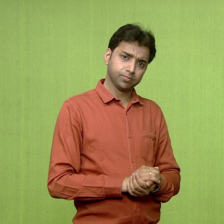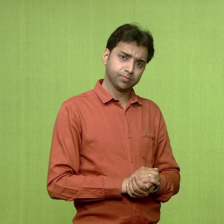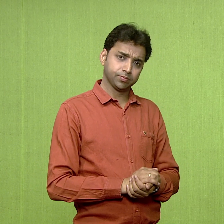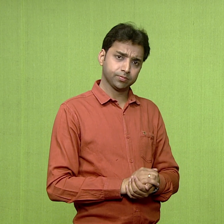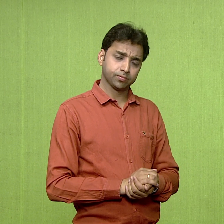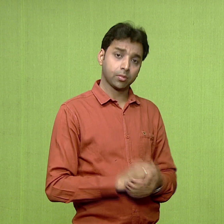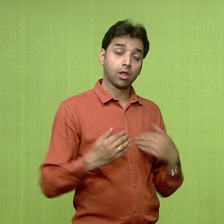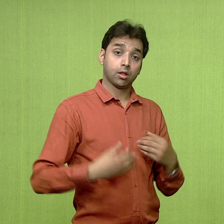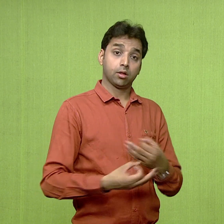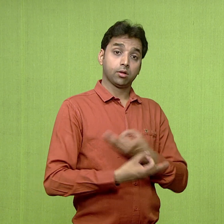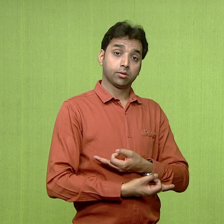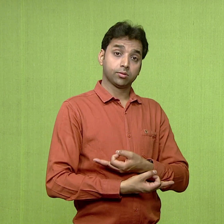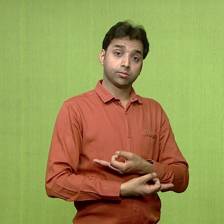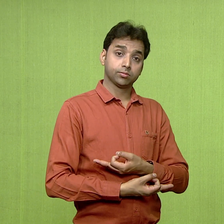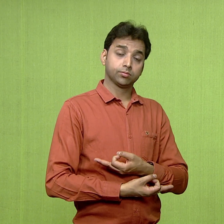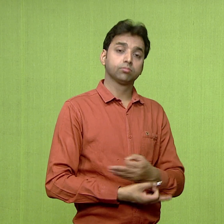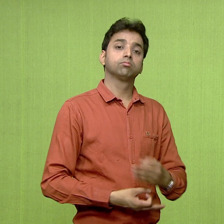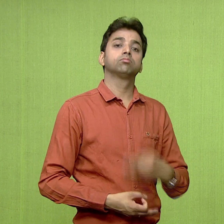in Buddhist monasteries